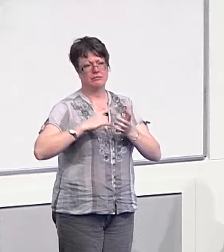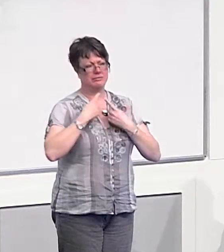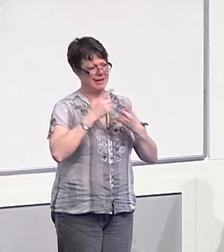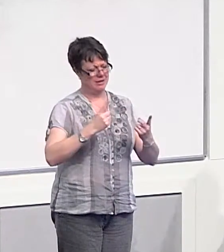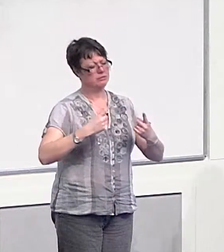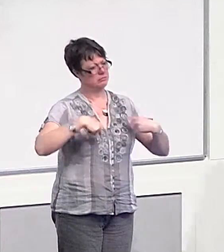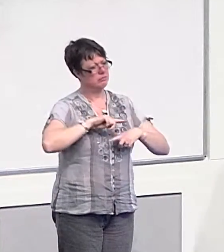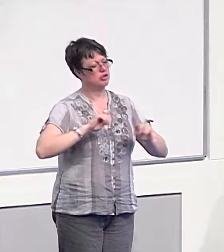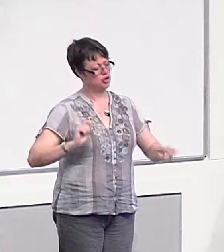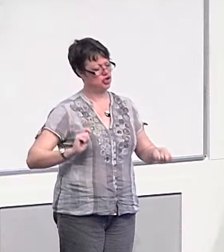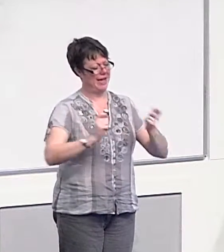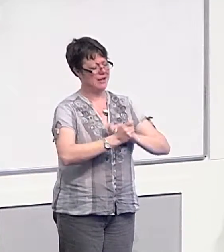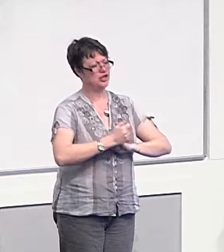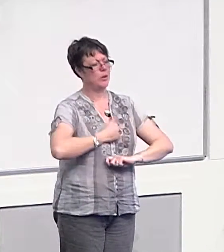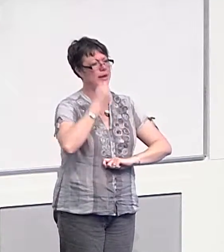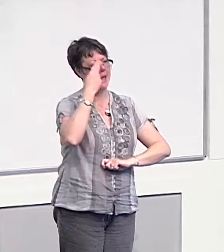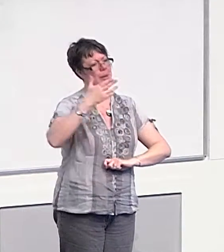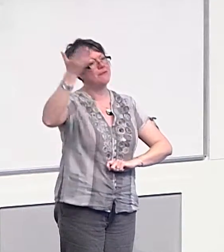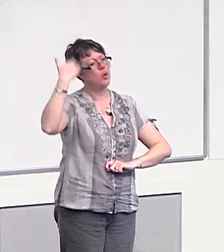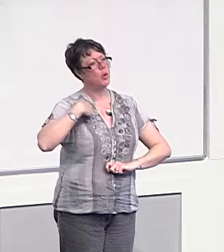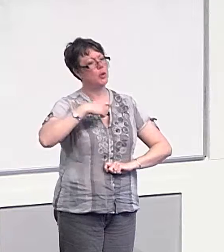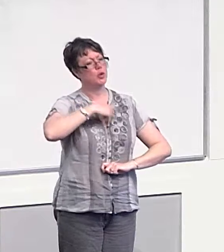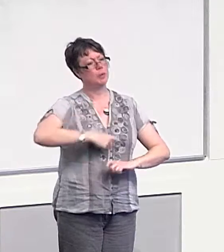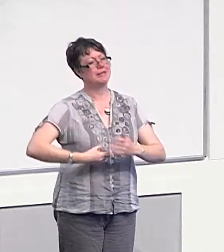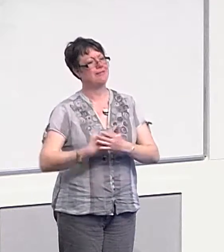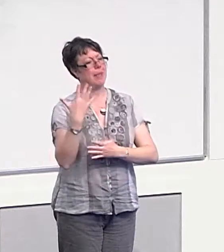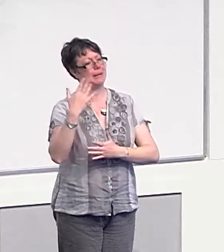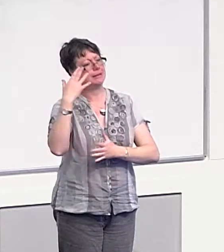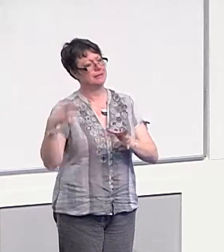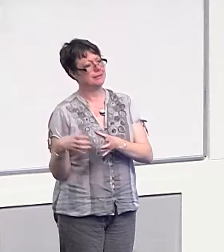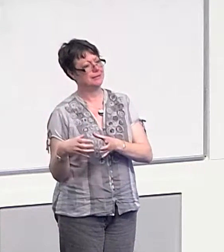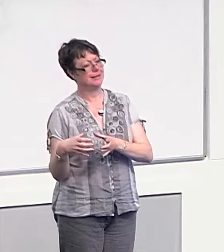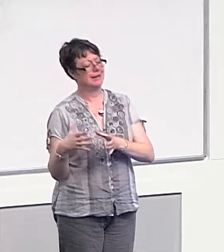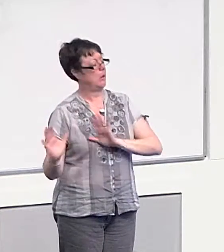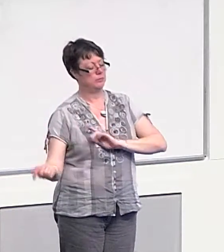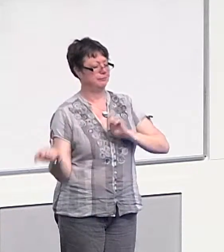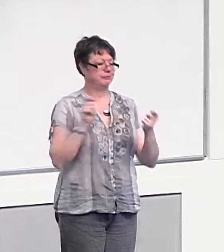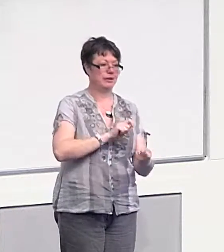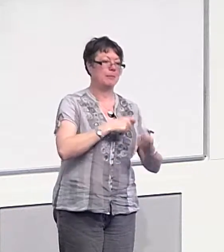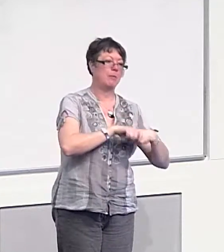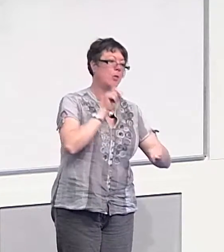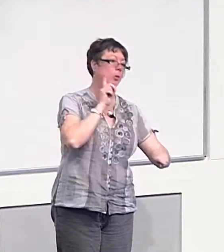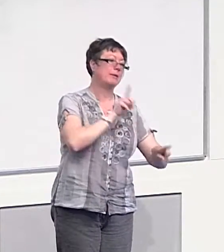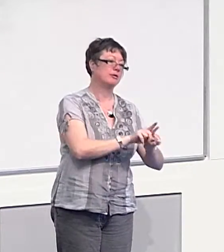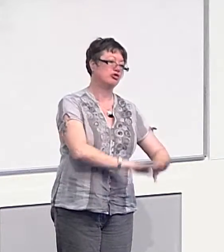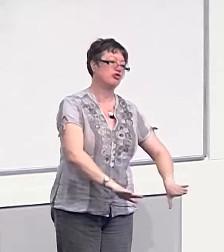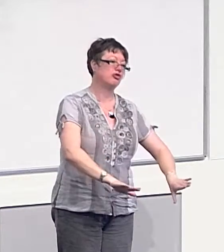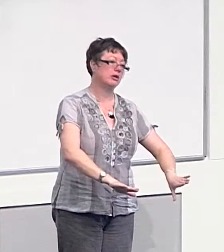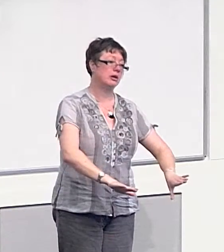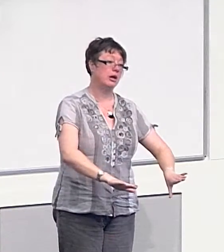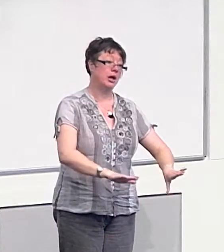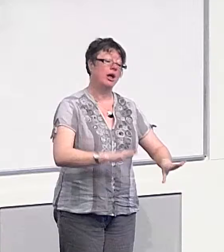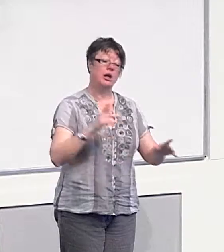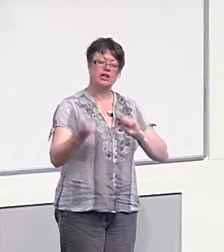now Women and Children. And one of the primary reasons for doing that is to ensure that everybody in MAHSC and